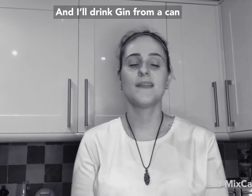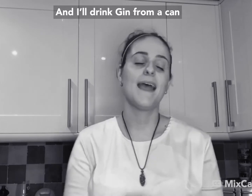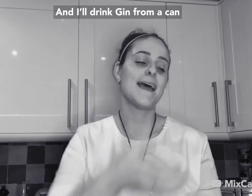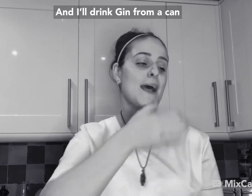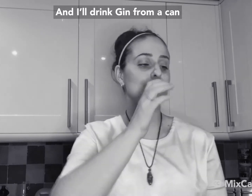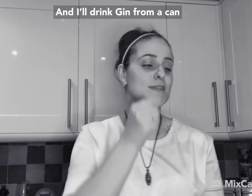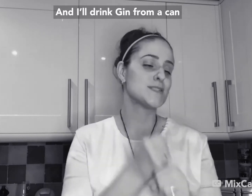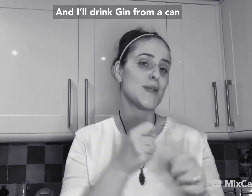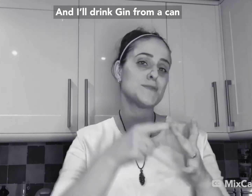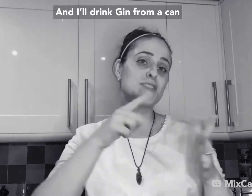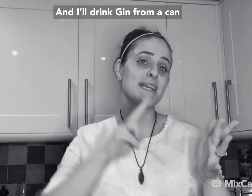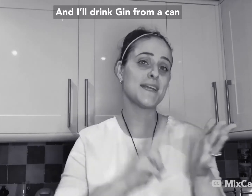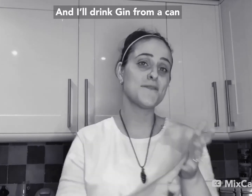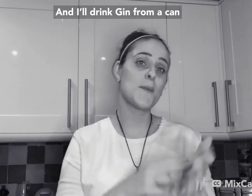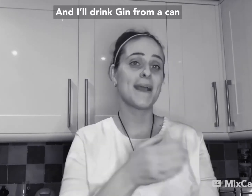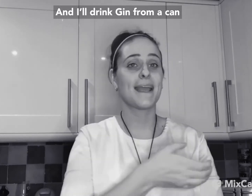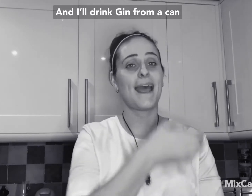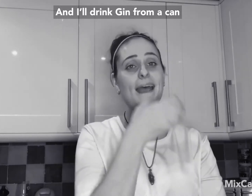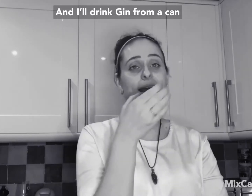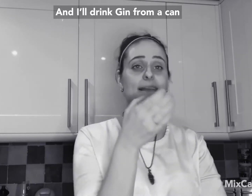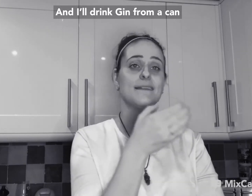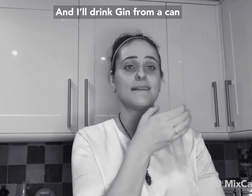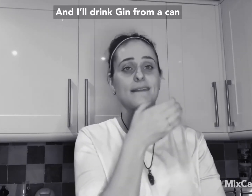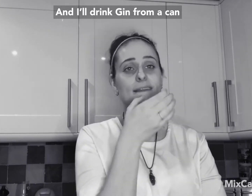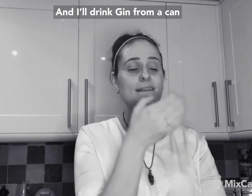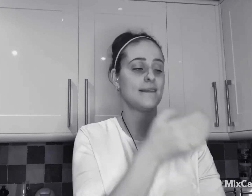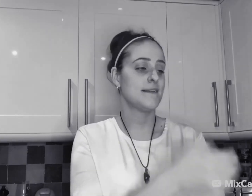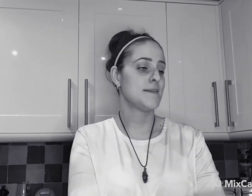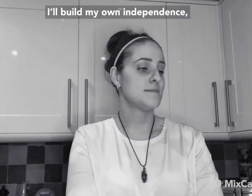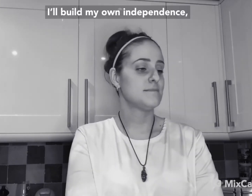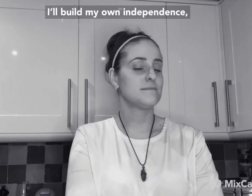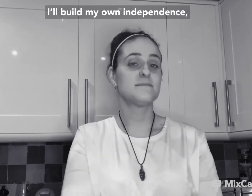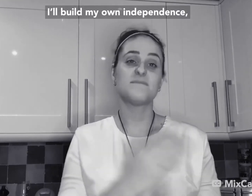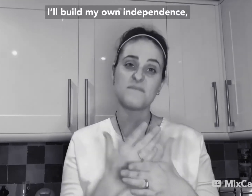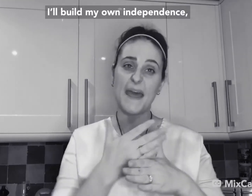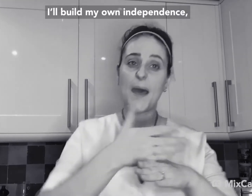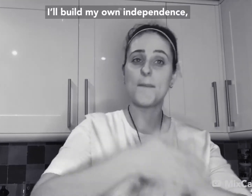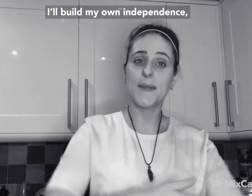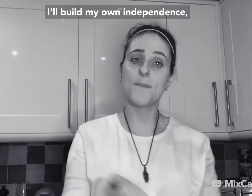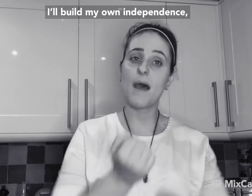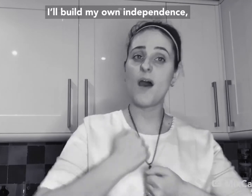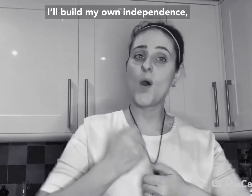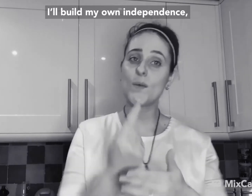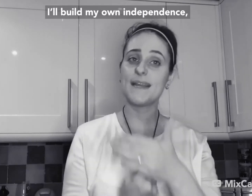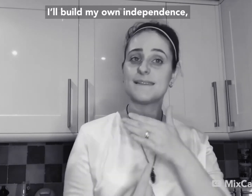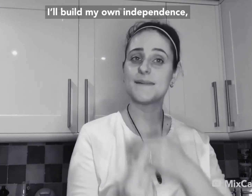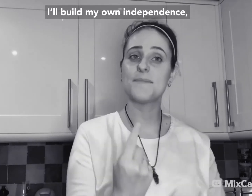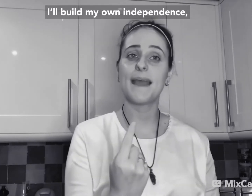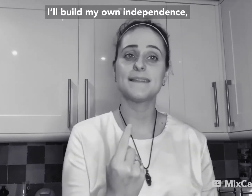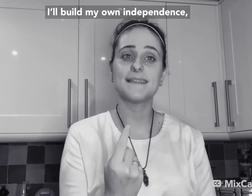and i'll drink something from a can i'll build my own independence